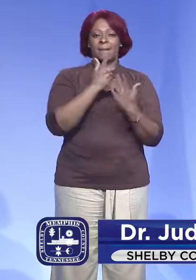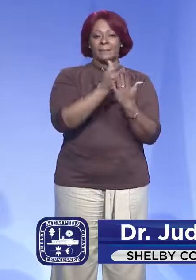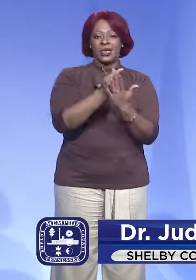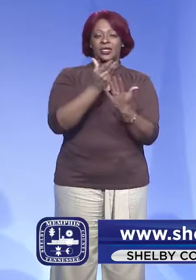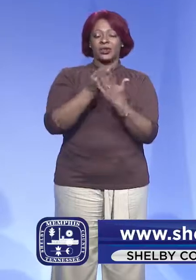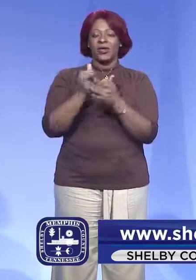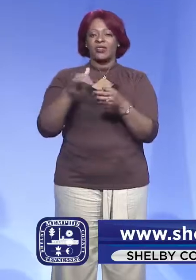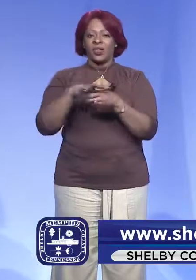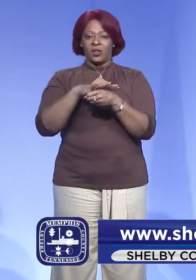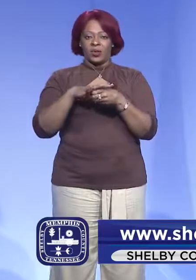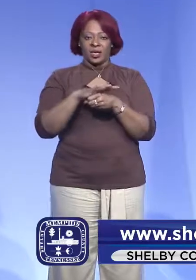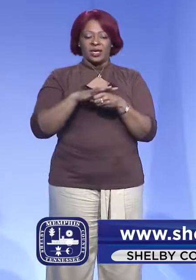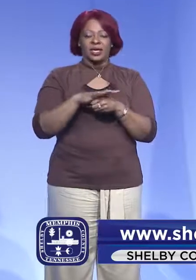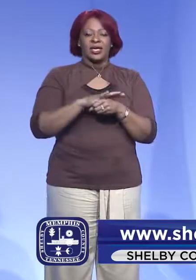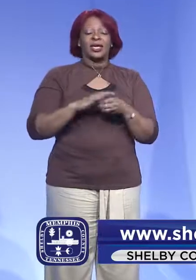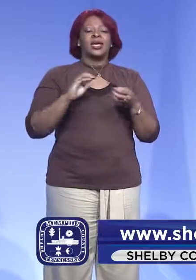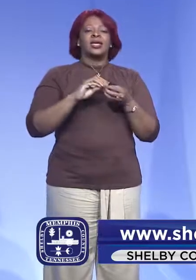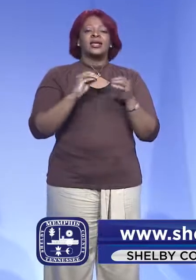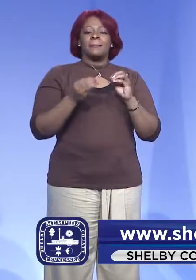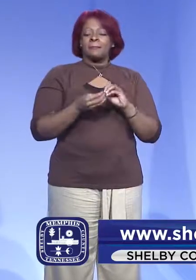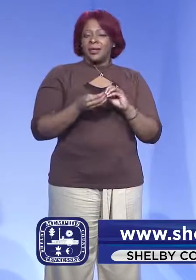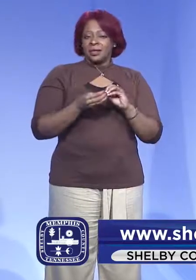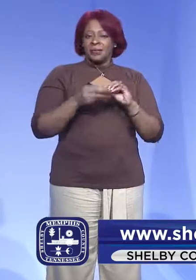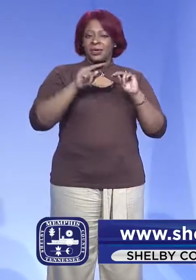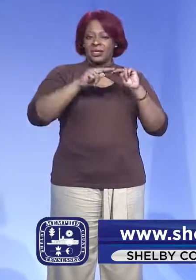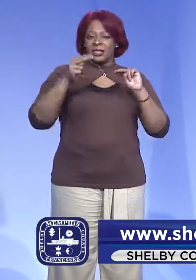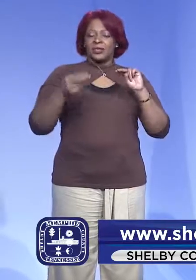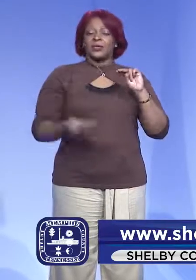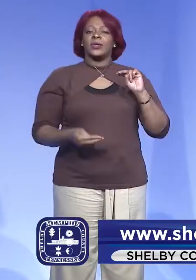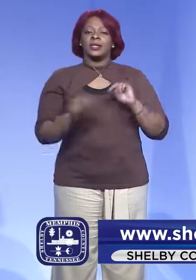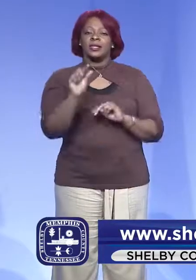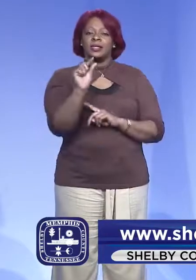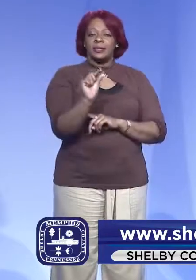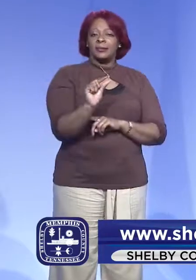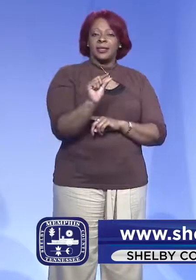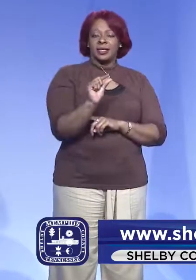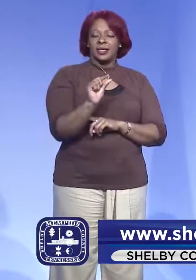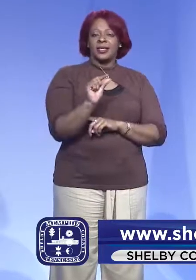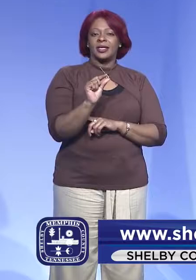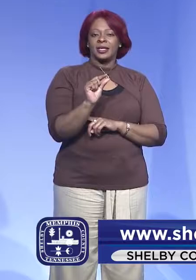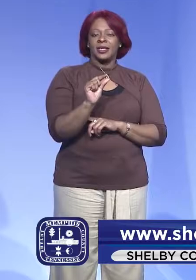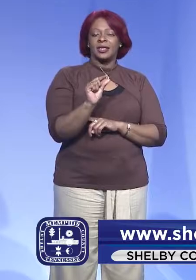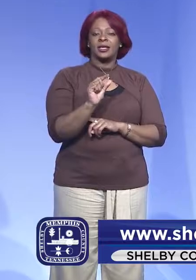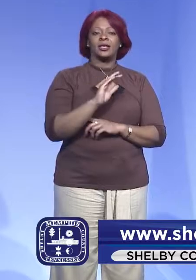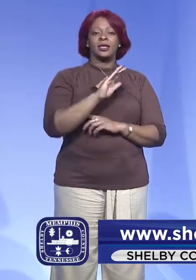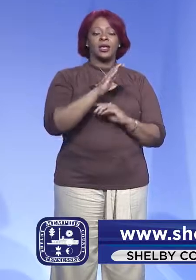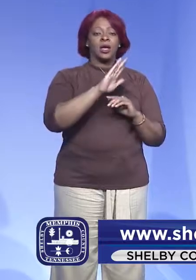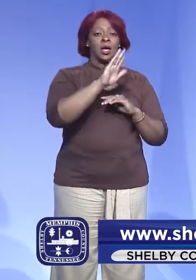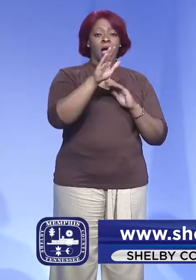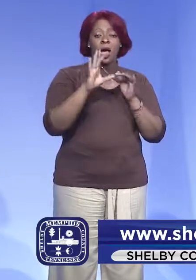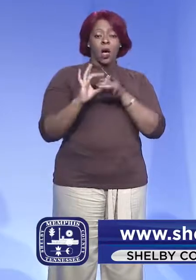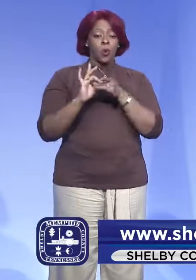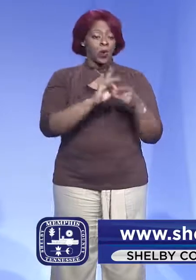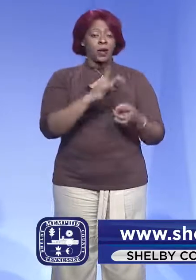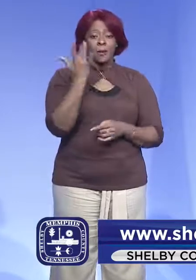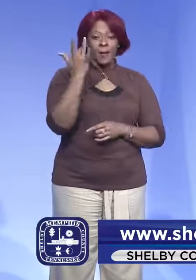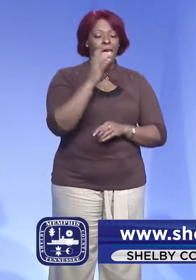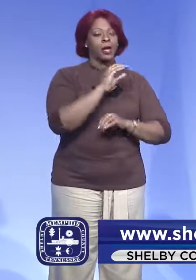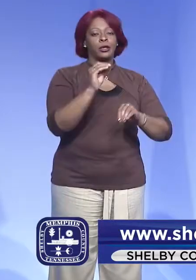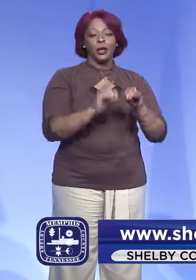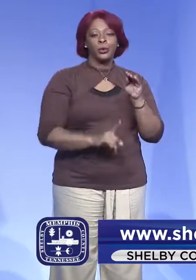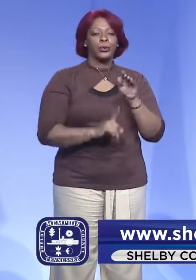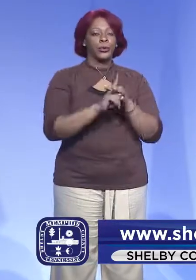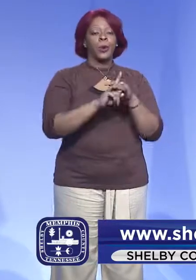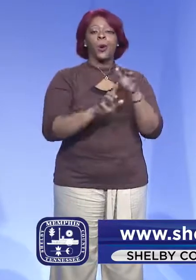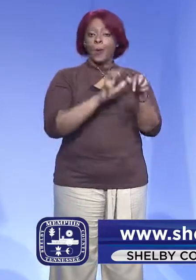at the location. The numbers had decreased a bit, all related to no-shows. Appointments had